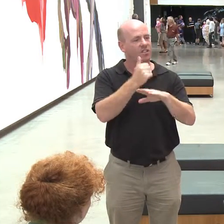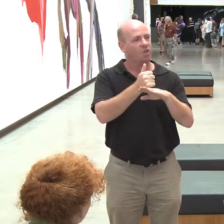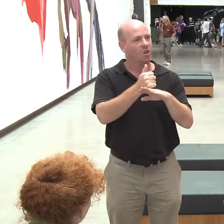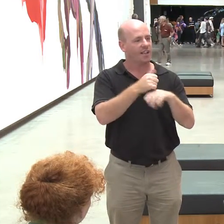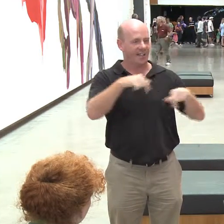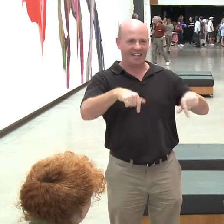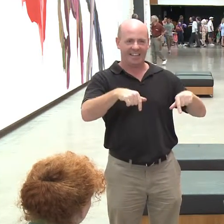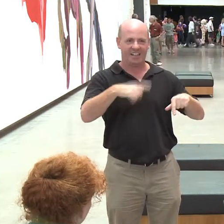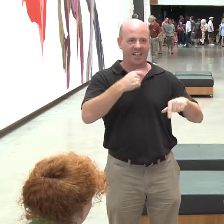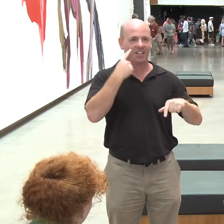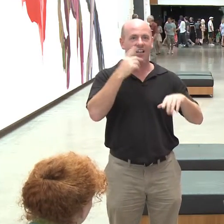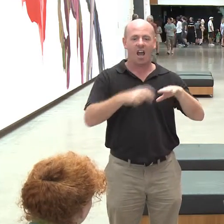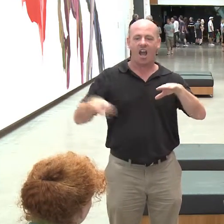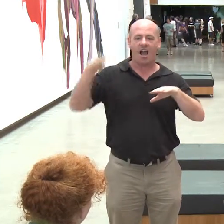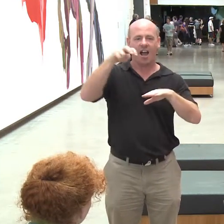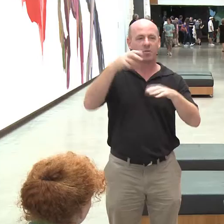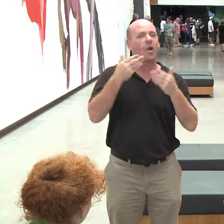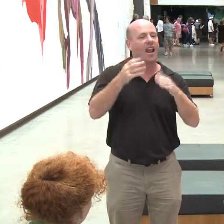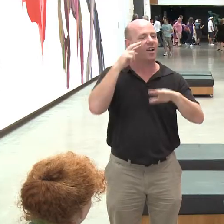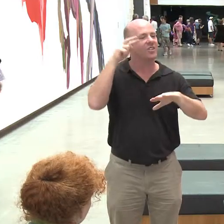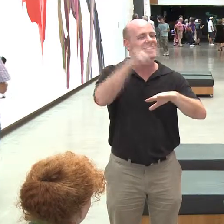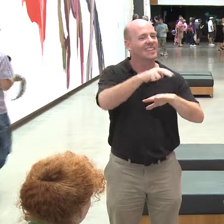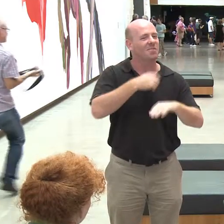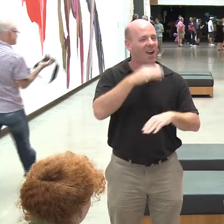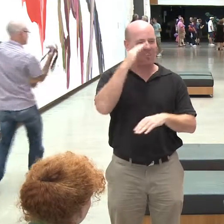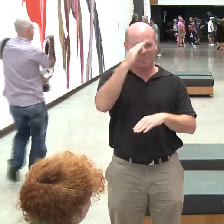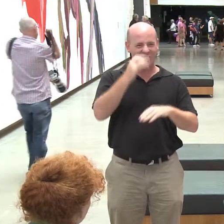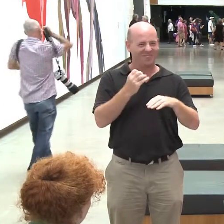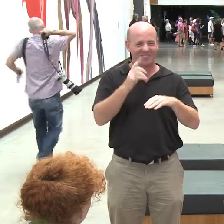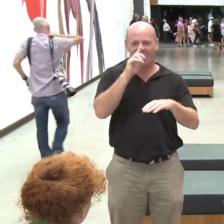this space, is having that different viewpoint that I wouldn't normally have.